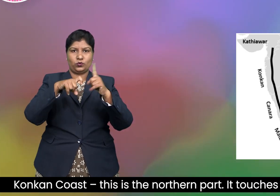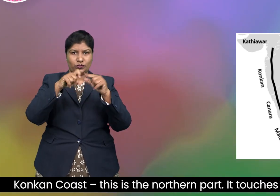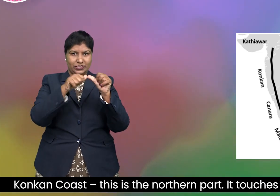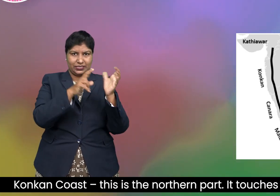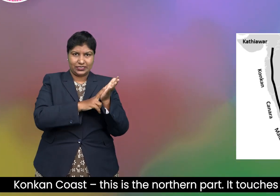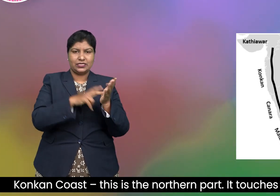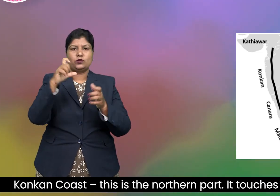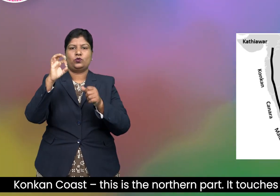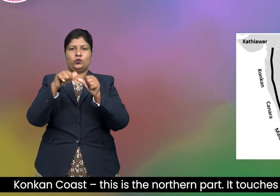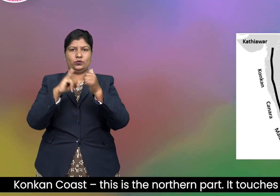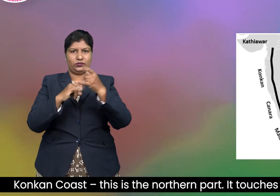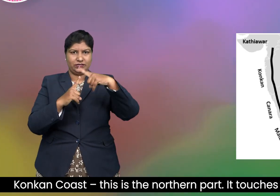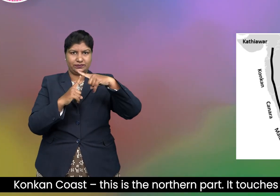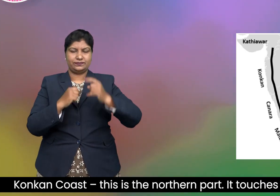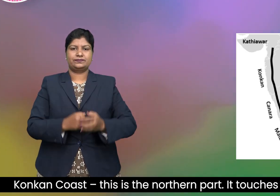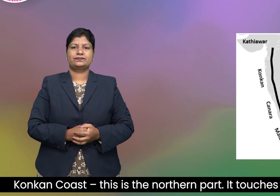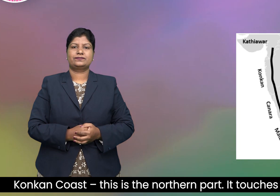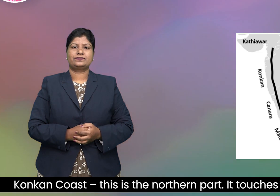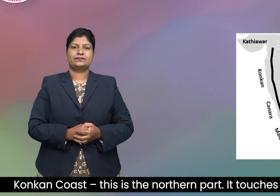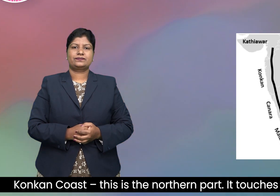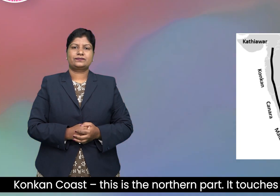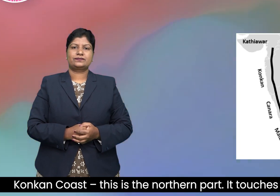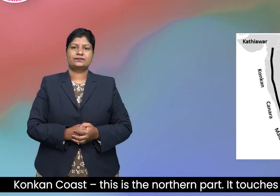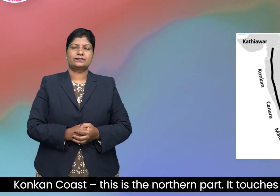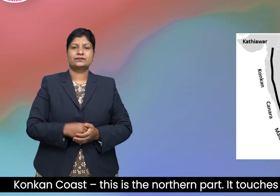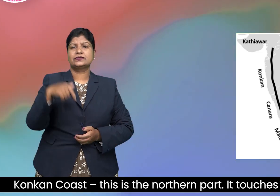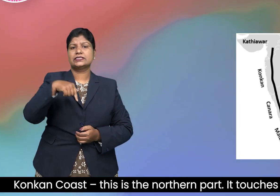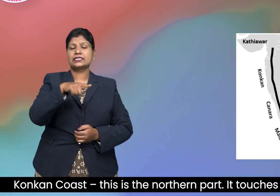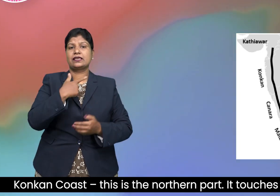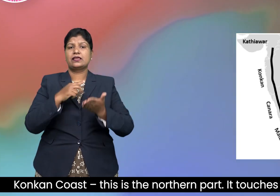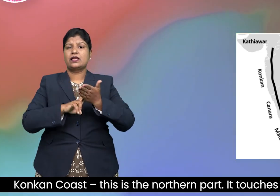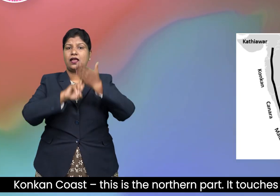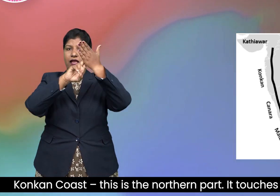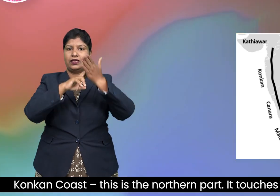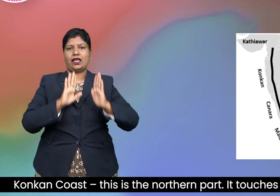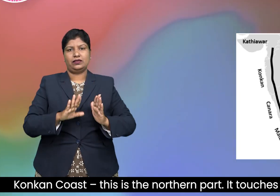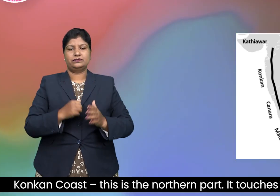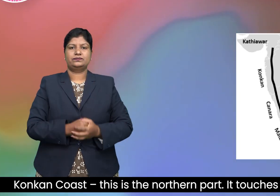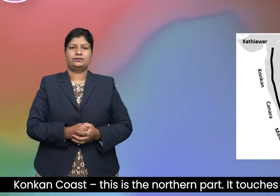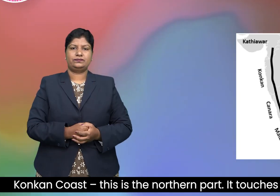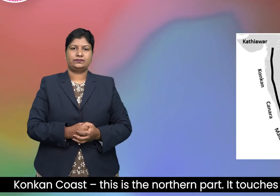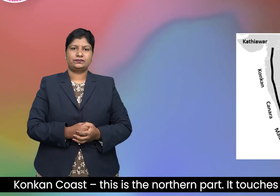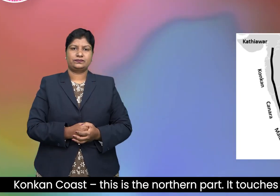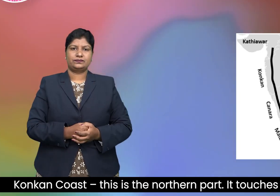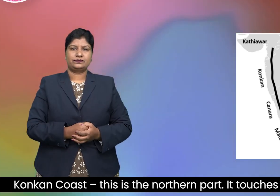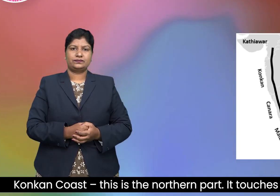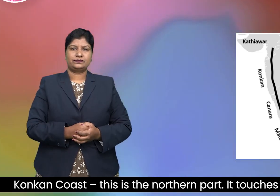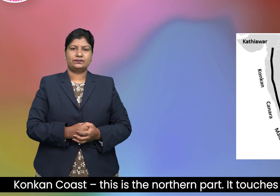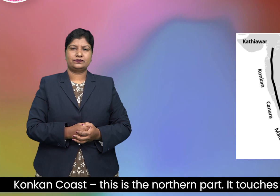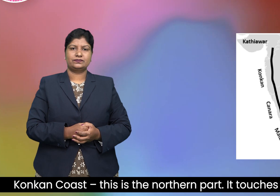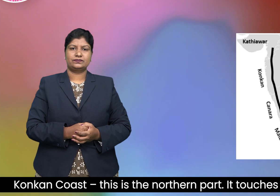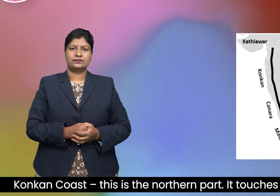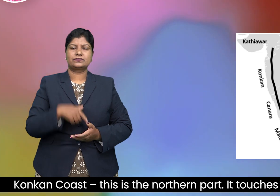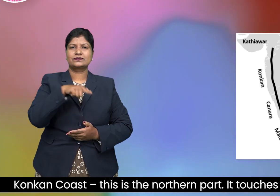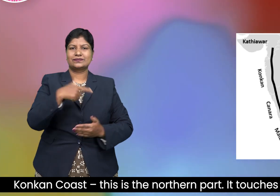is the northern part it touches